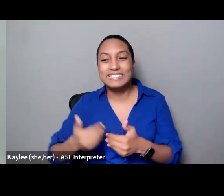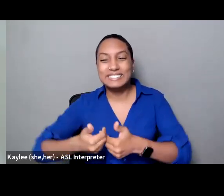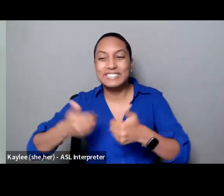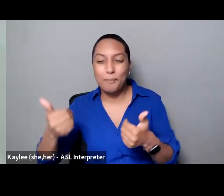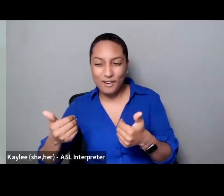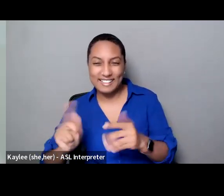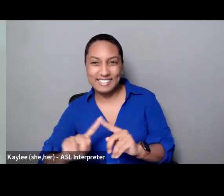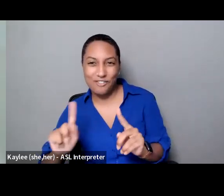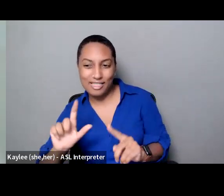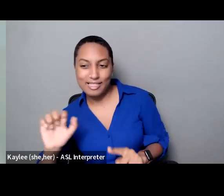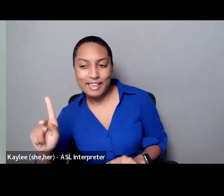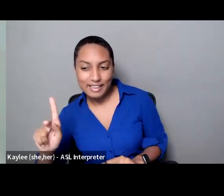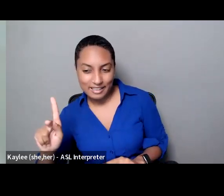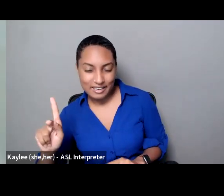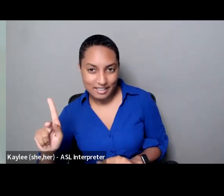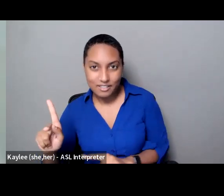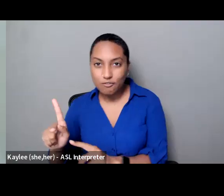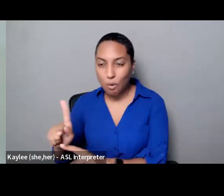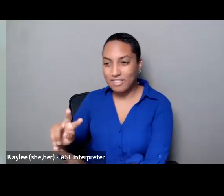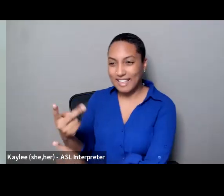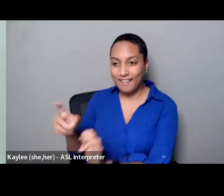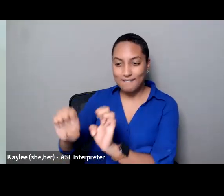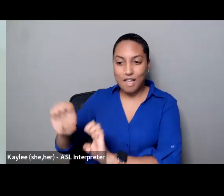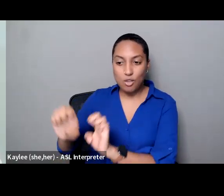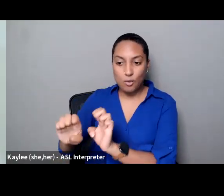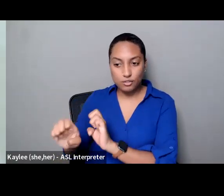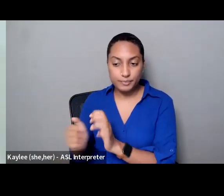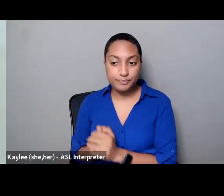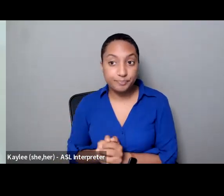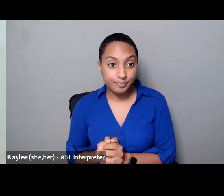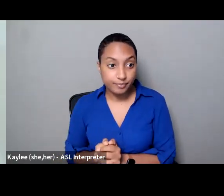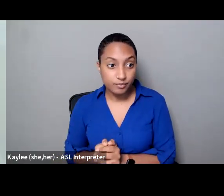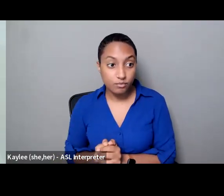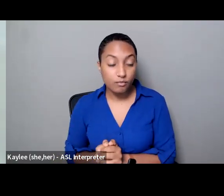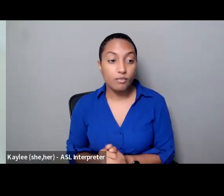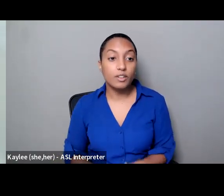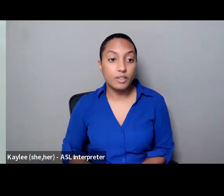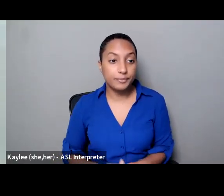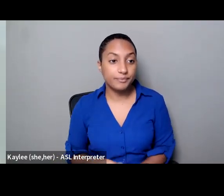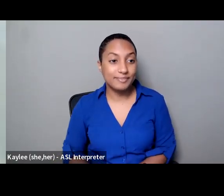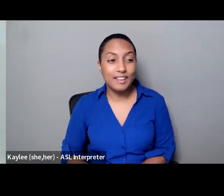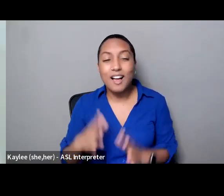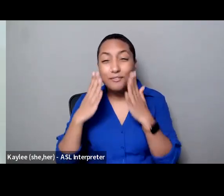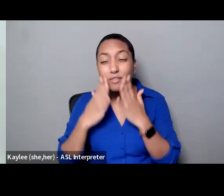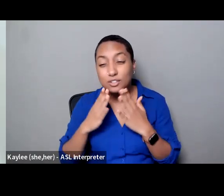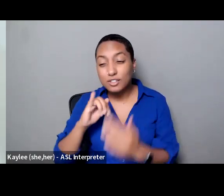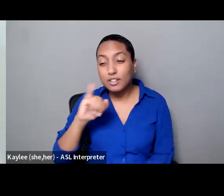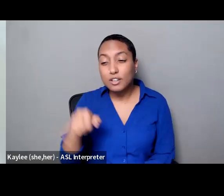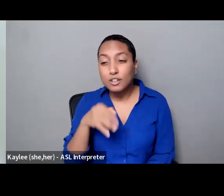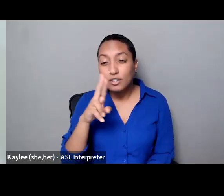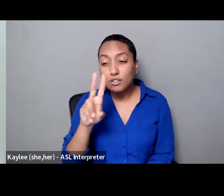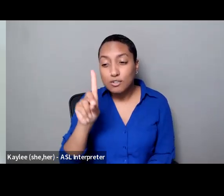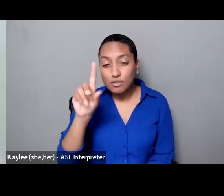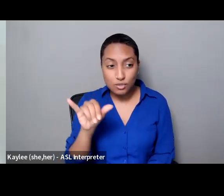then also after the second part of this session this afternoon. So to go into the presenters, unfortunately, Judy Human was unable to make it